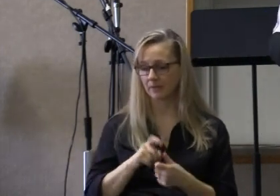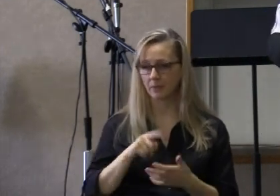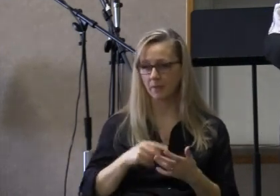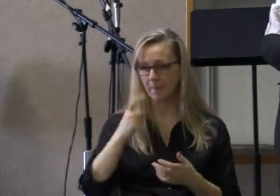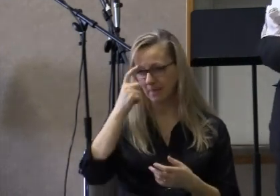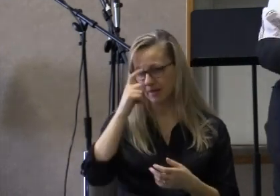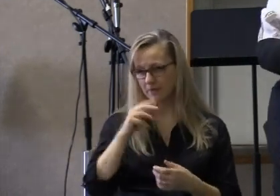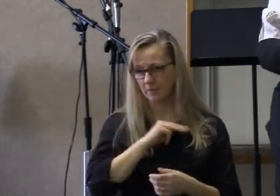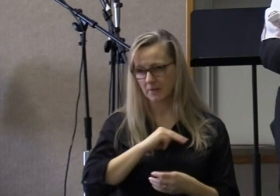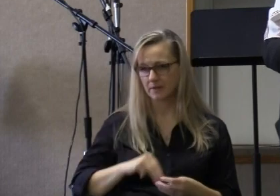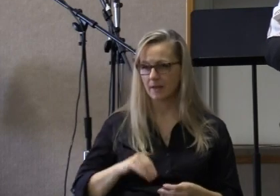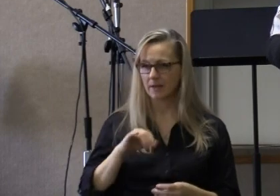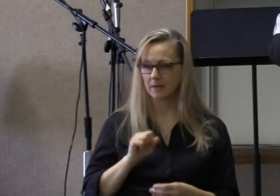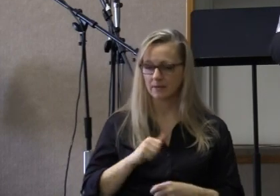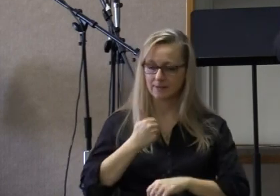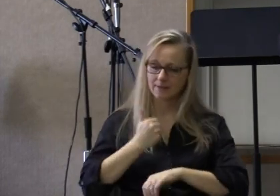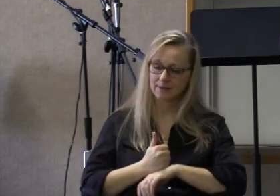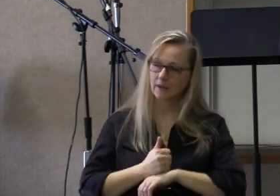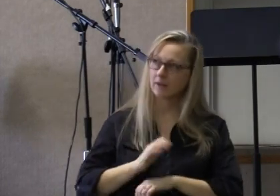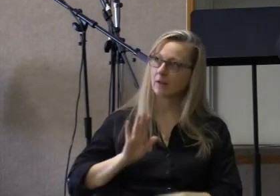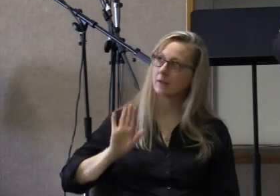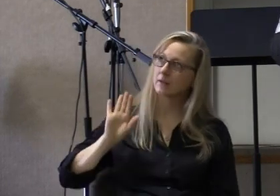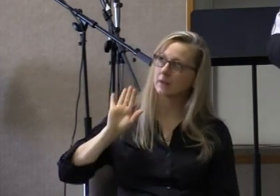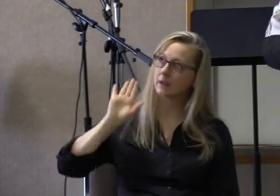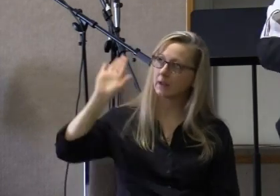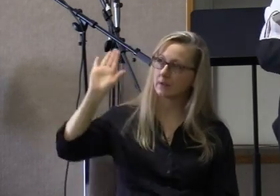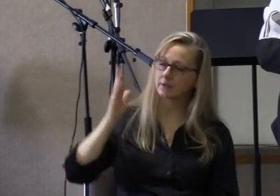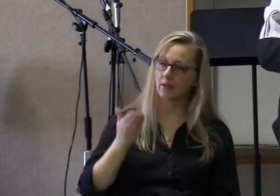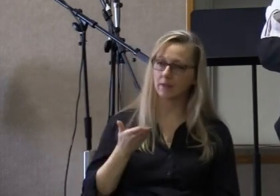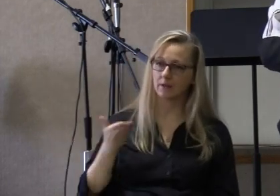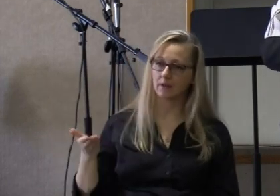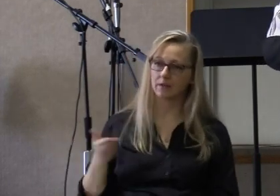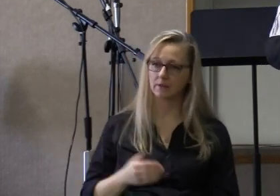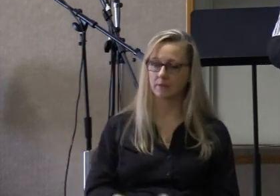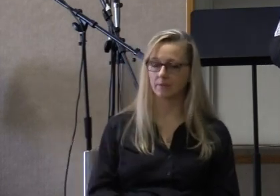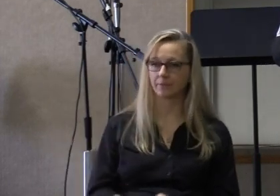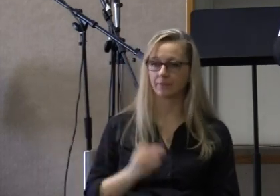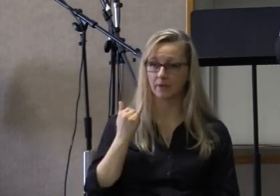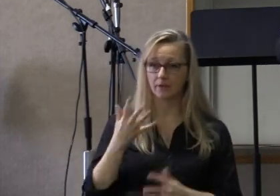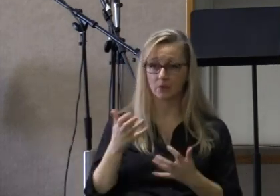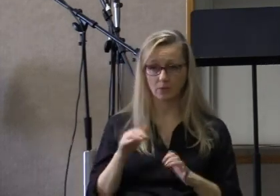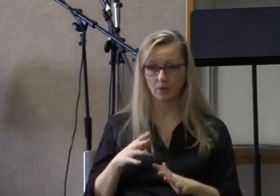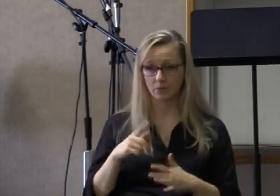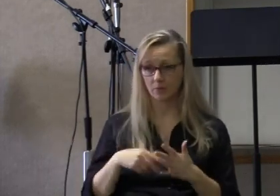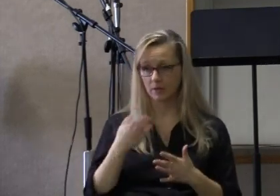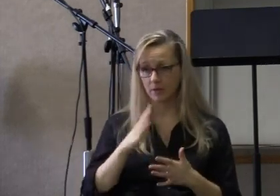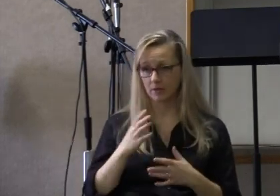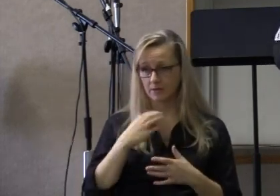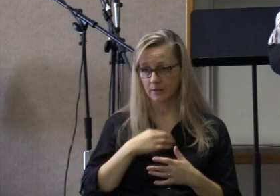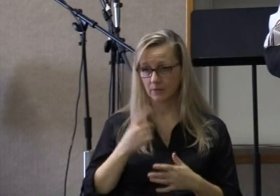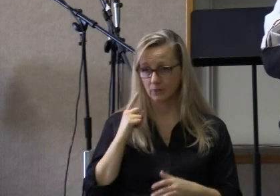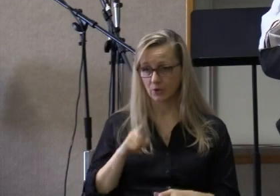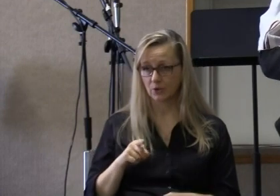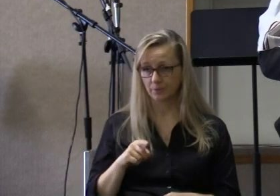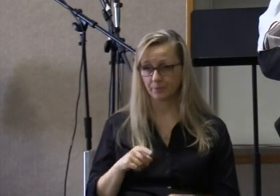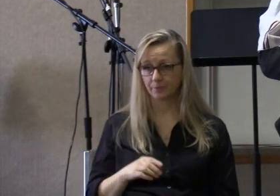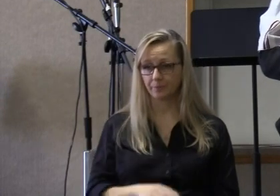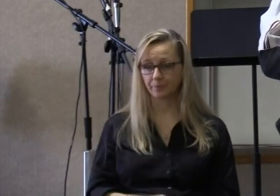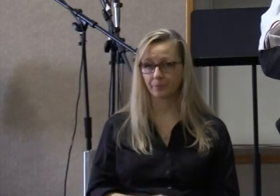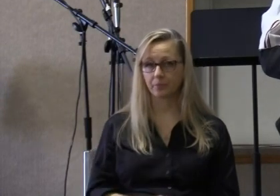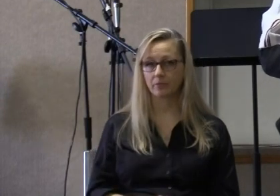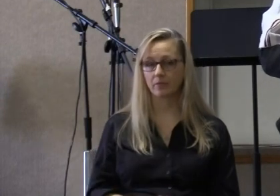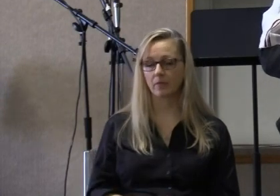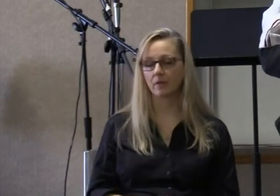is, set on the things of God. If you don't want what God desires for you, can you at least